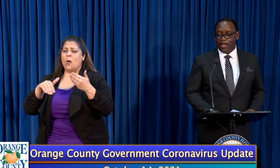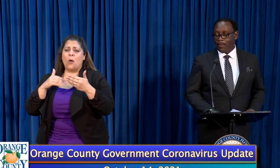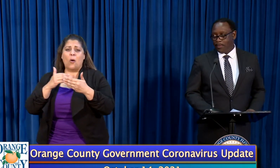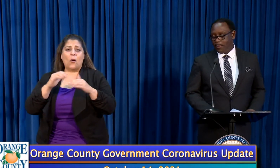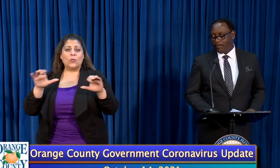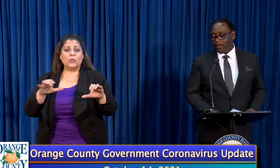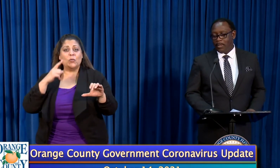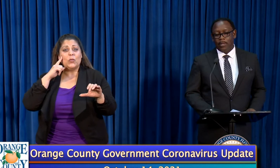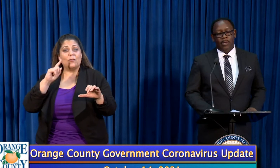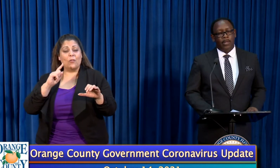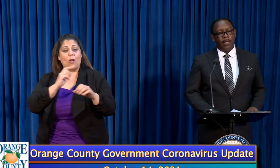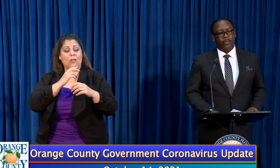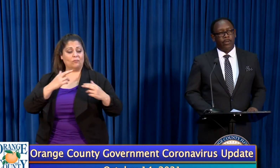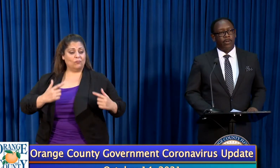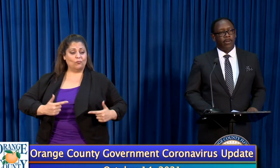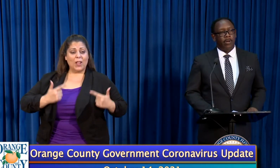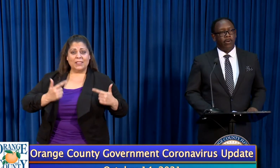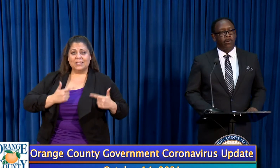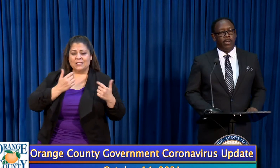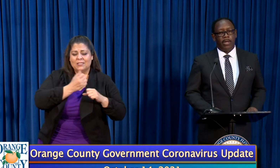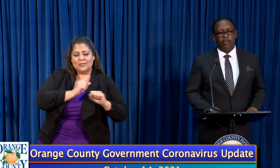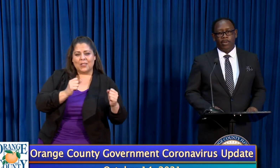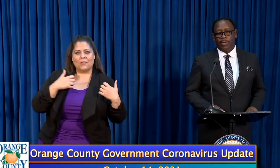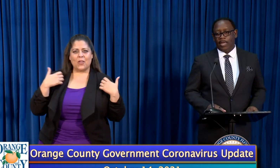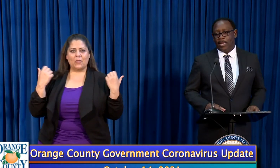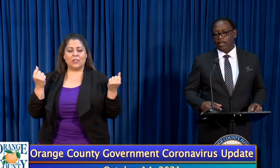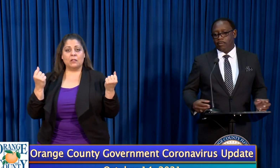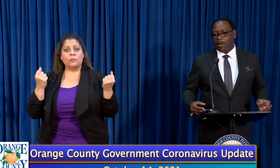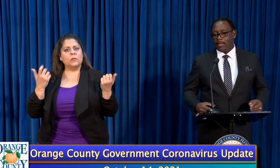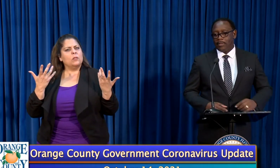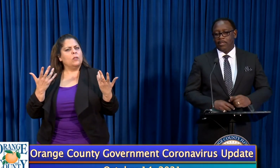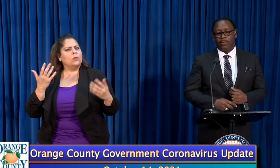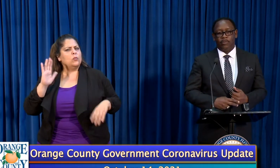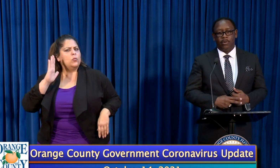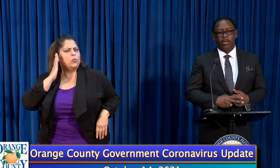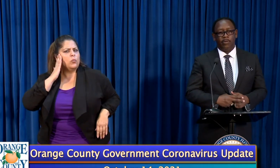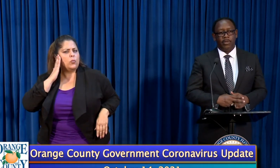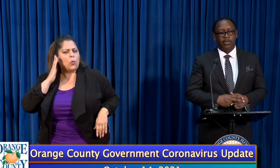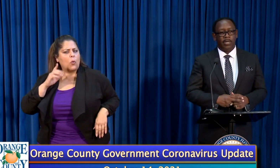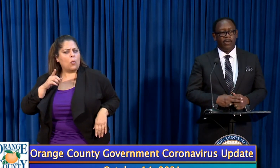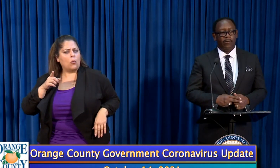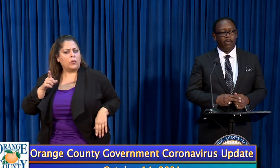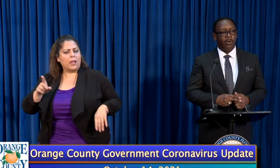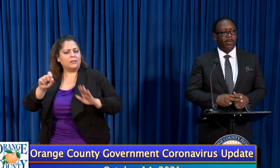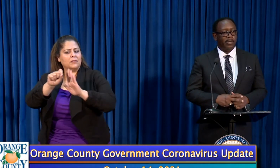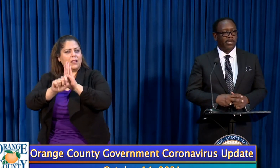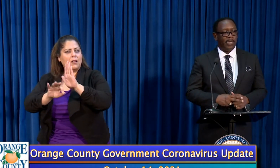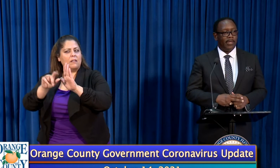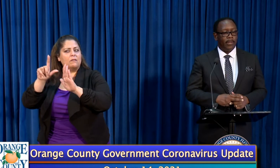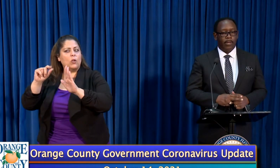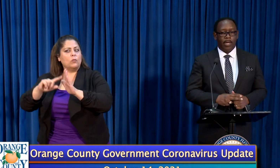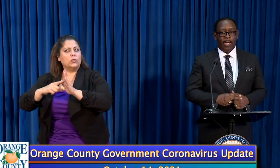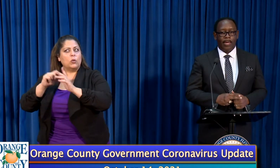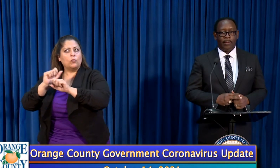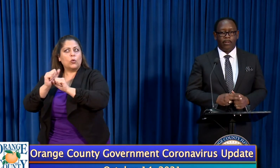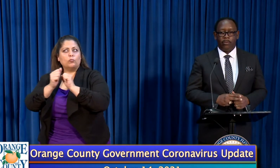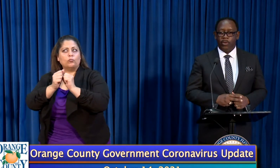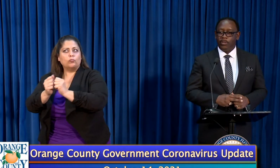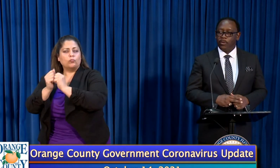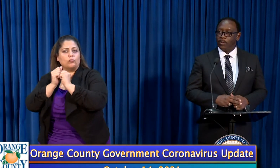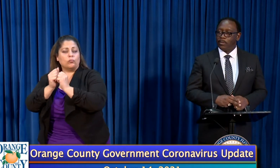and healthy. As you all know, we began the process of working with the state of Florida, and the state